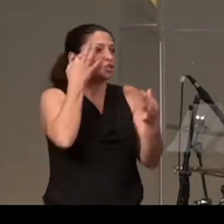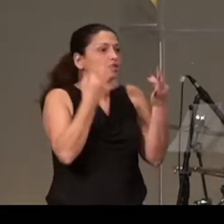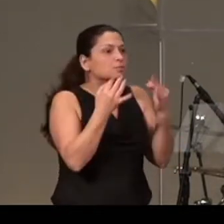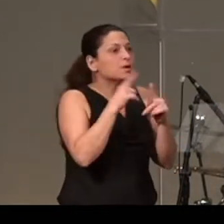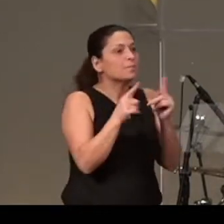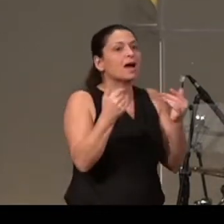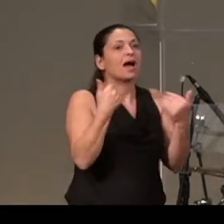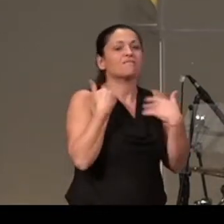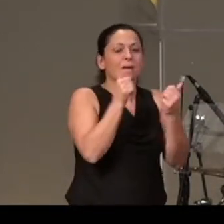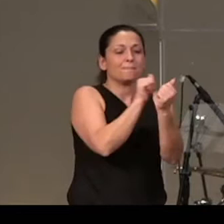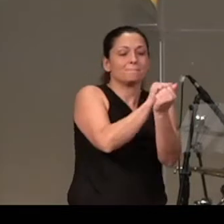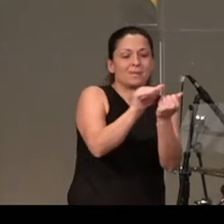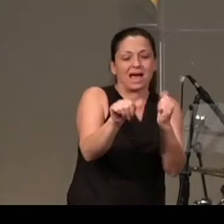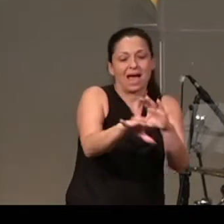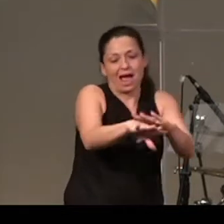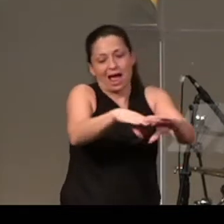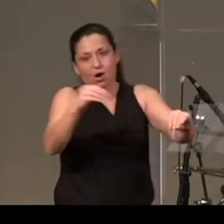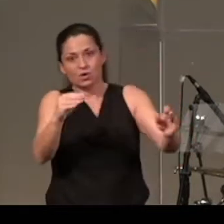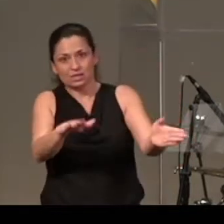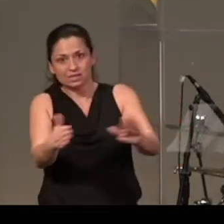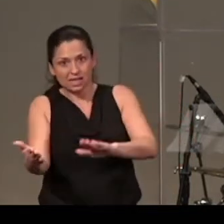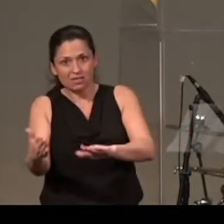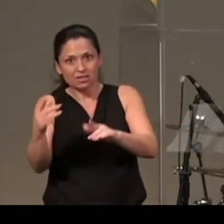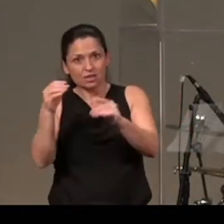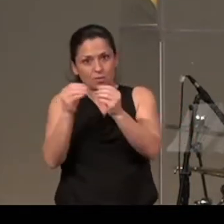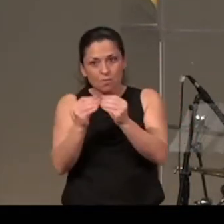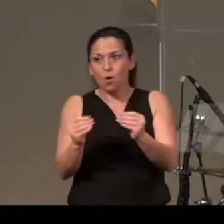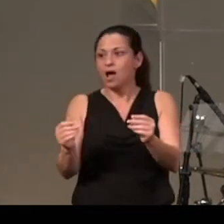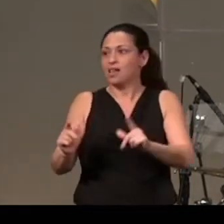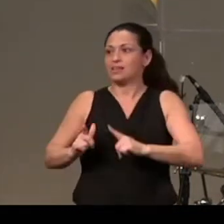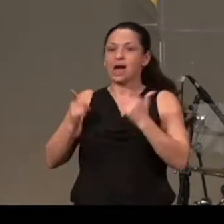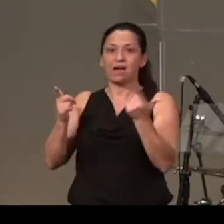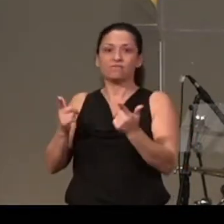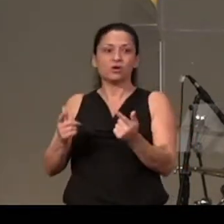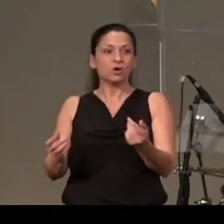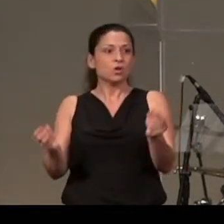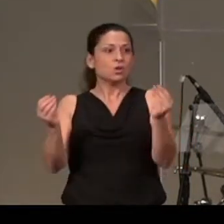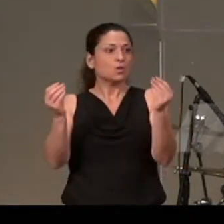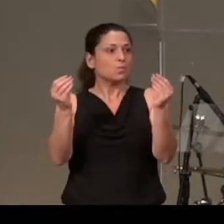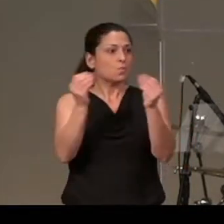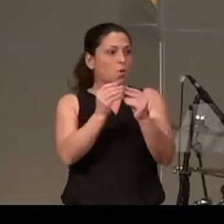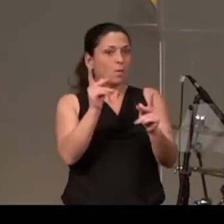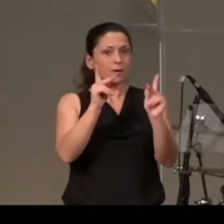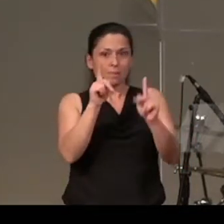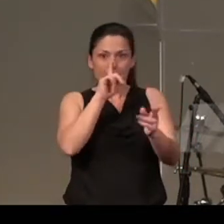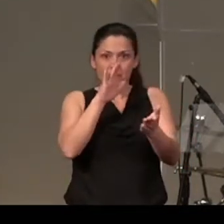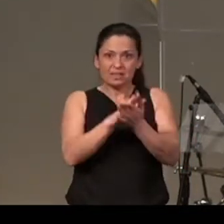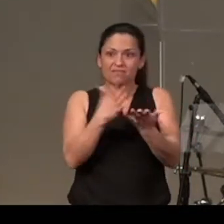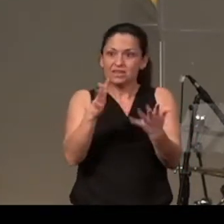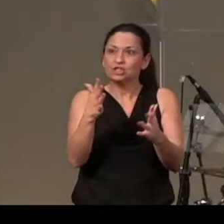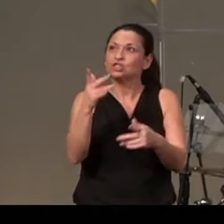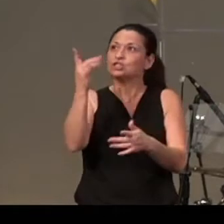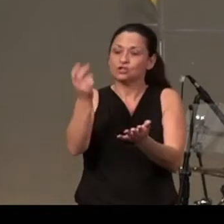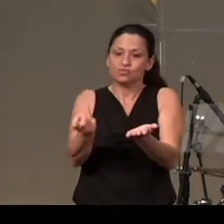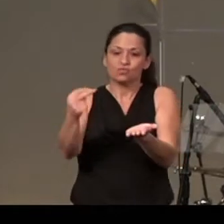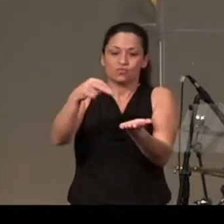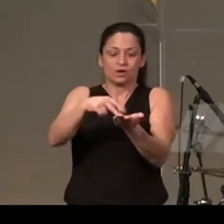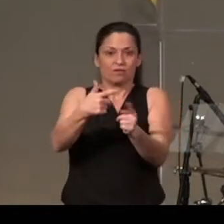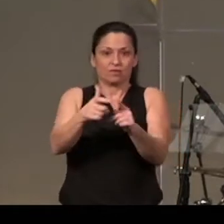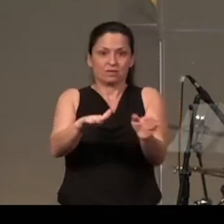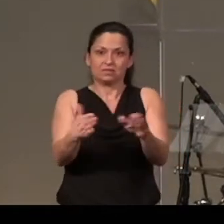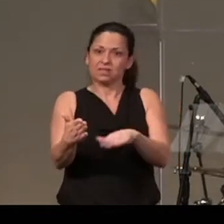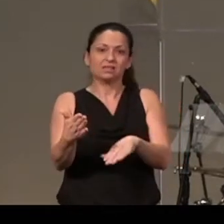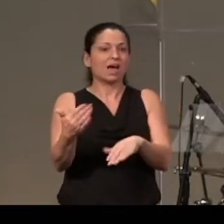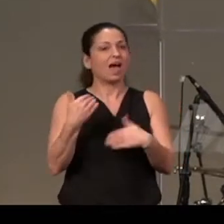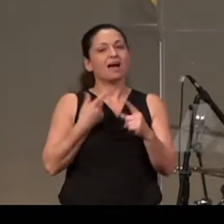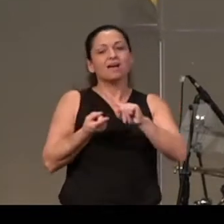passed out of death into life. The moment someone believes, they're raised from the dead, and they begin an unending friendship with